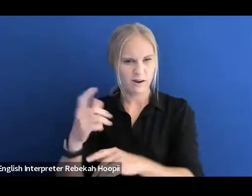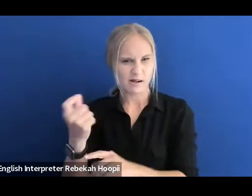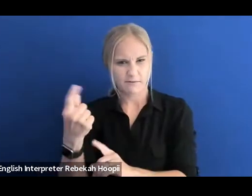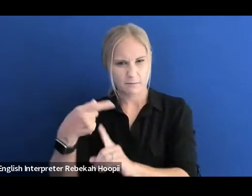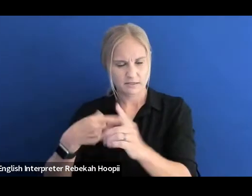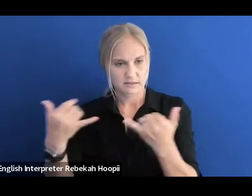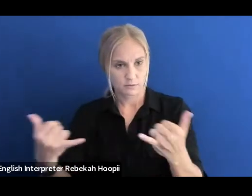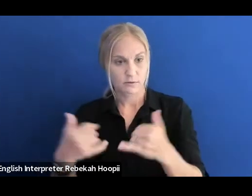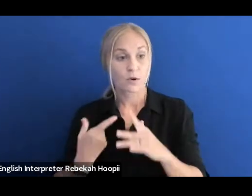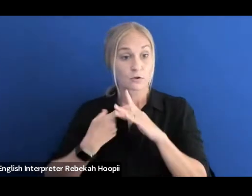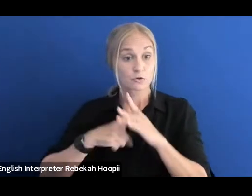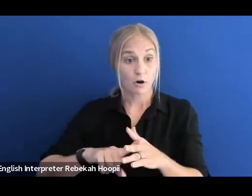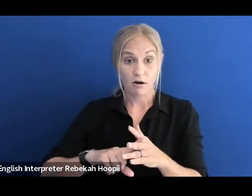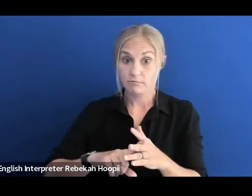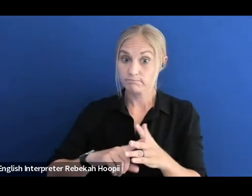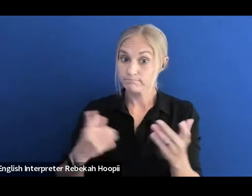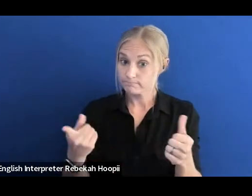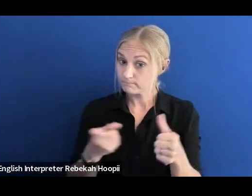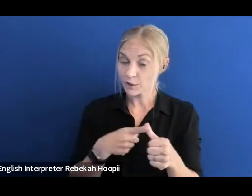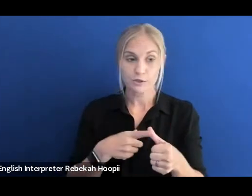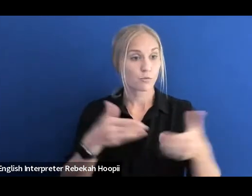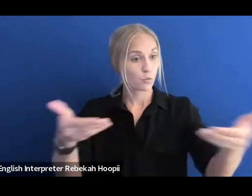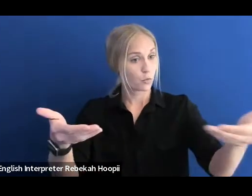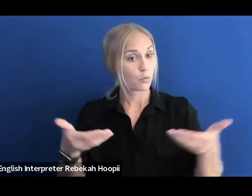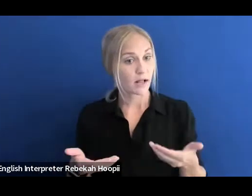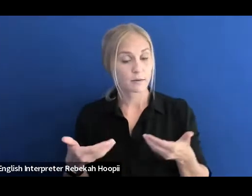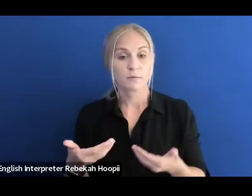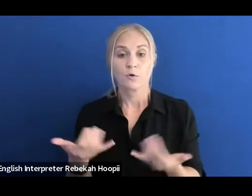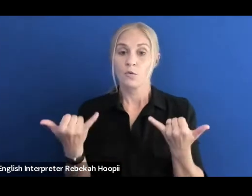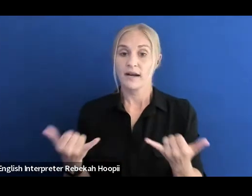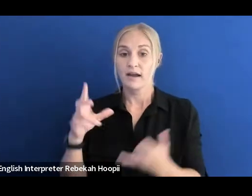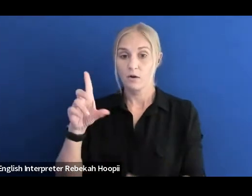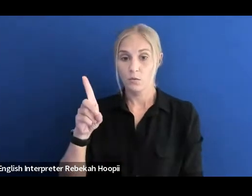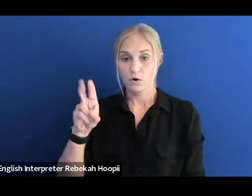to start off by saying welcome. We're in the draft